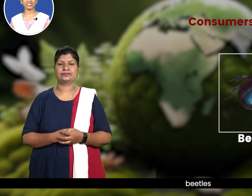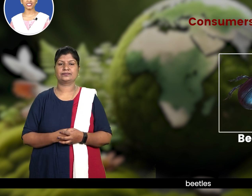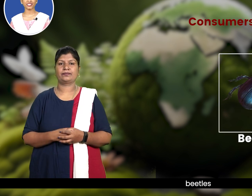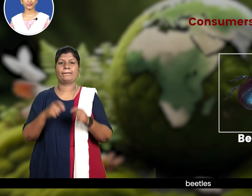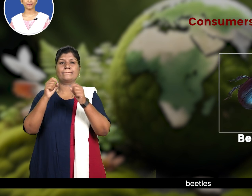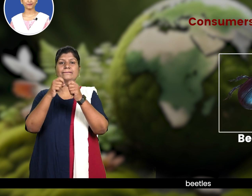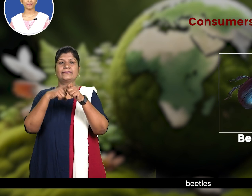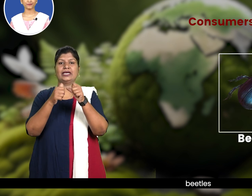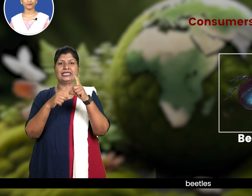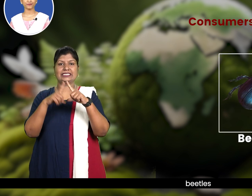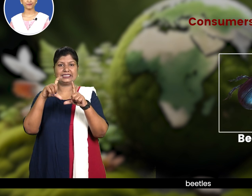beetles,